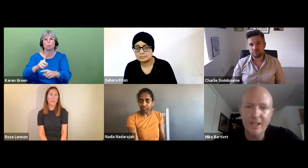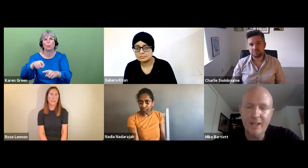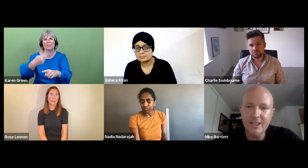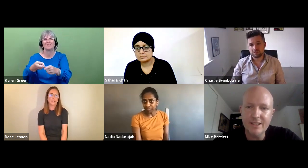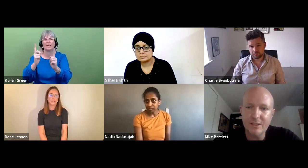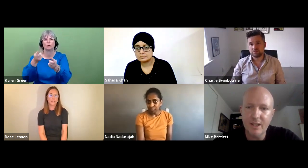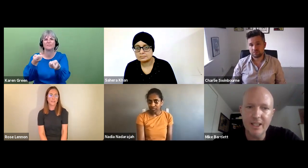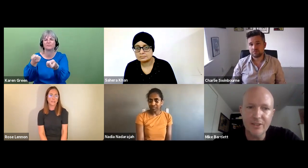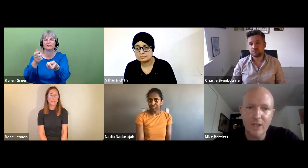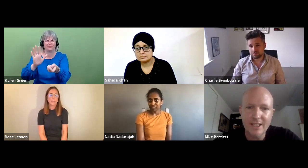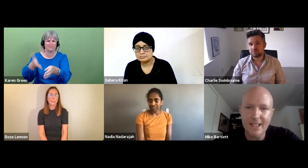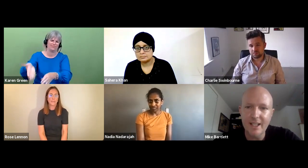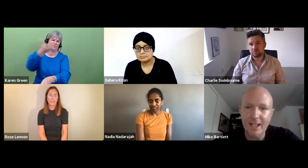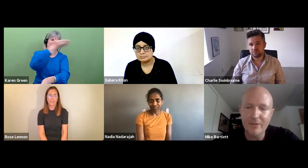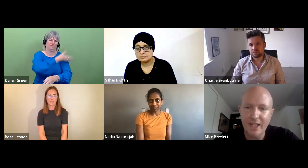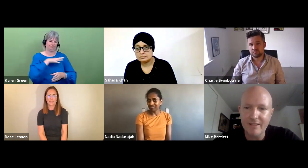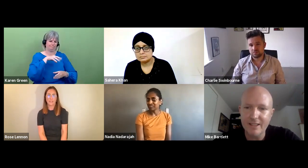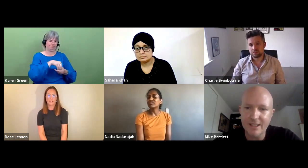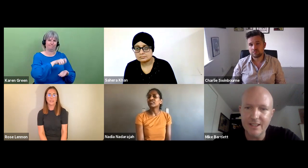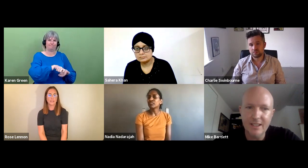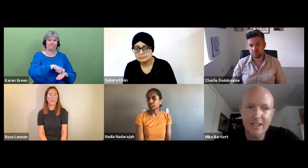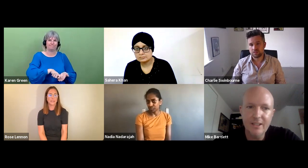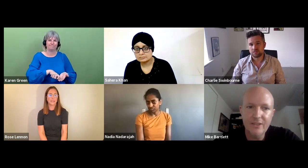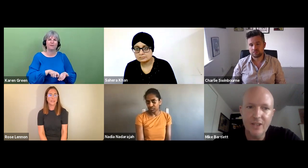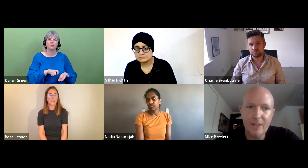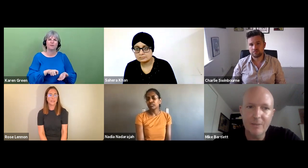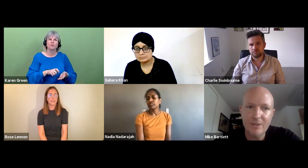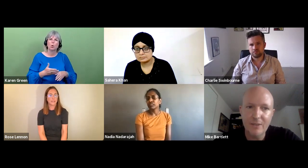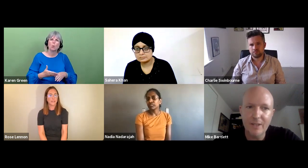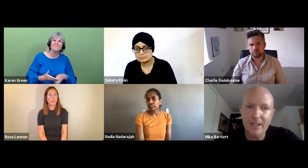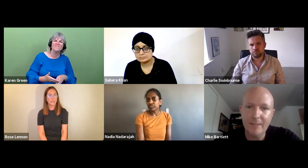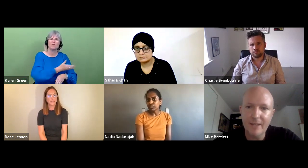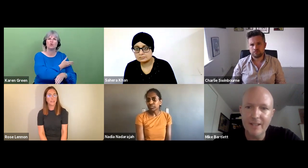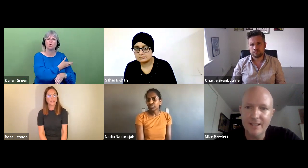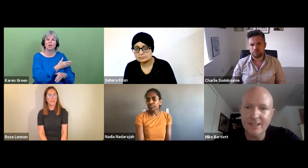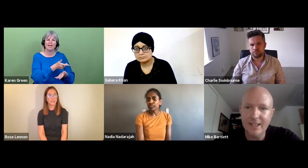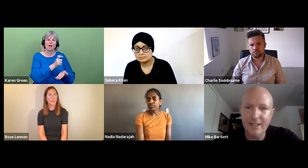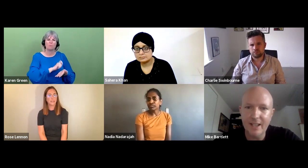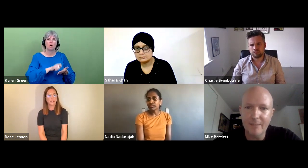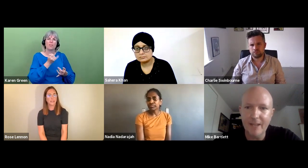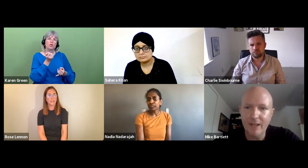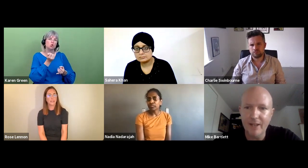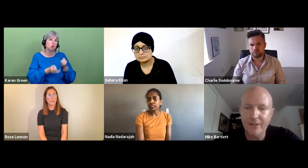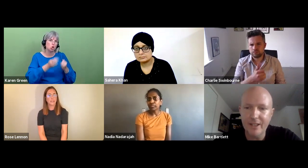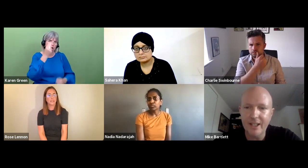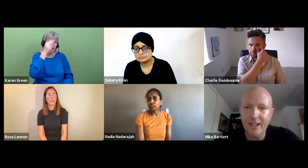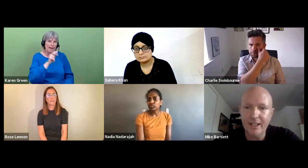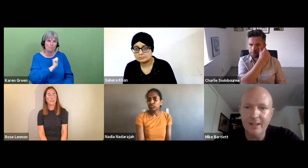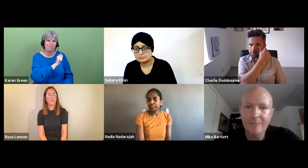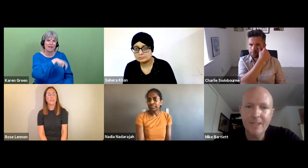I've done since quite early is write the surname of the character, so that I'm specific about ethnicity and background.